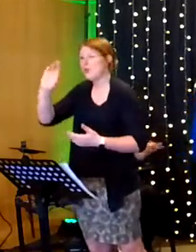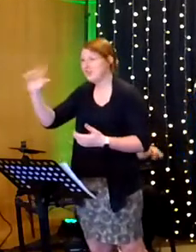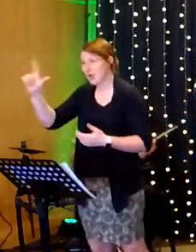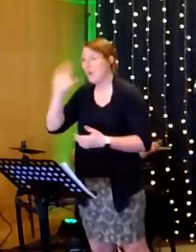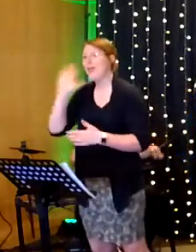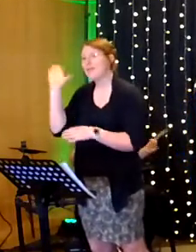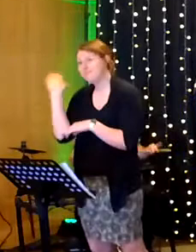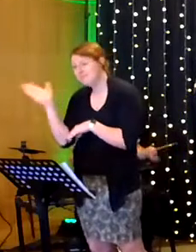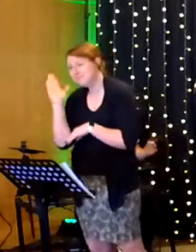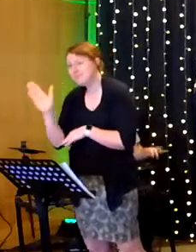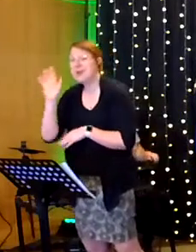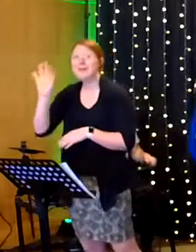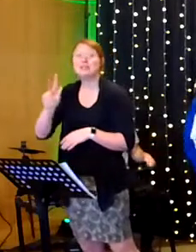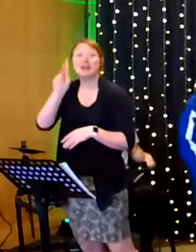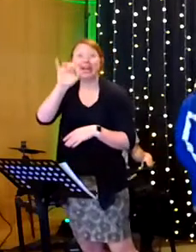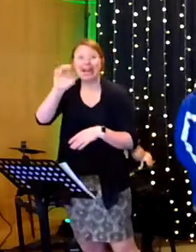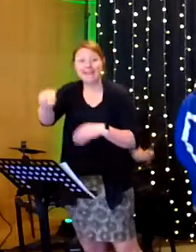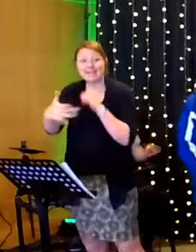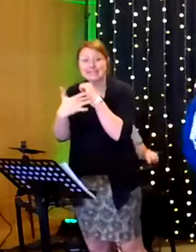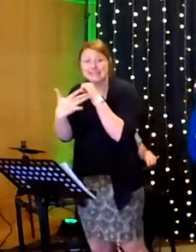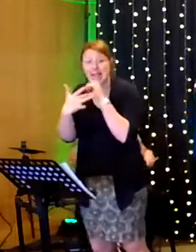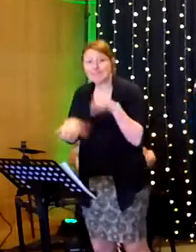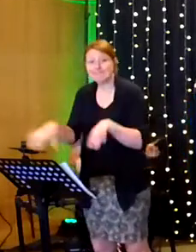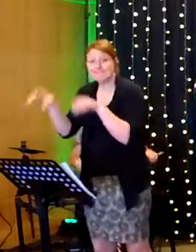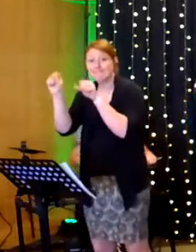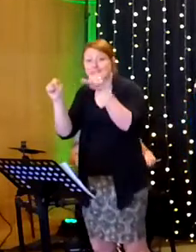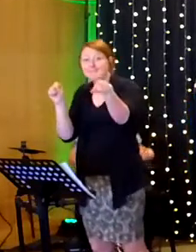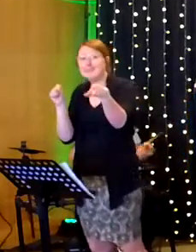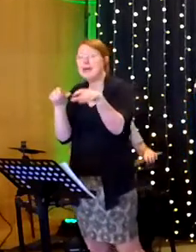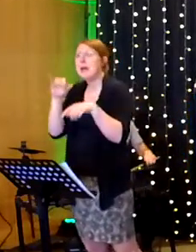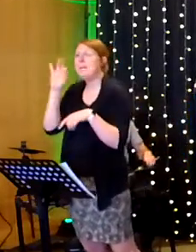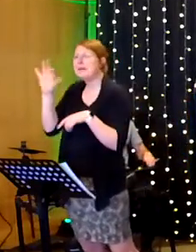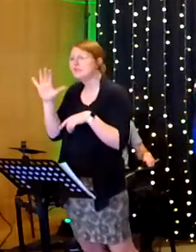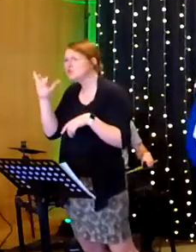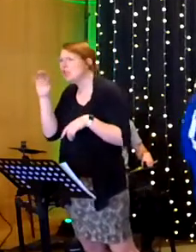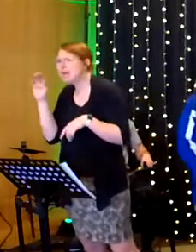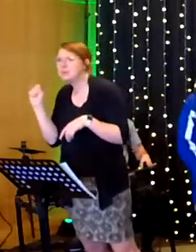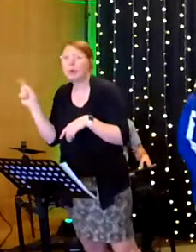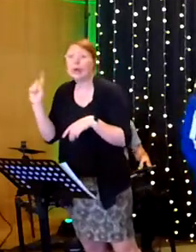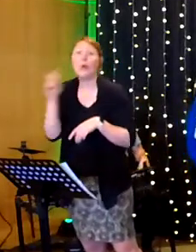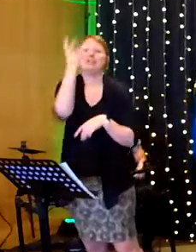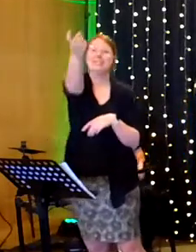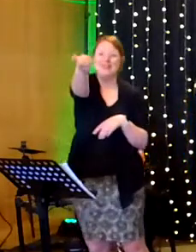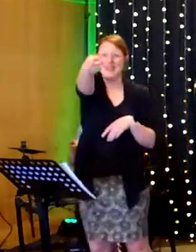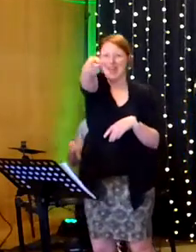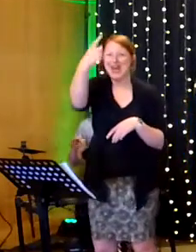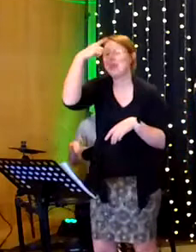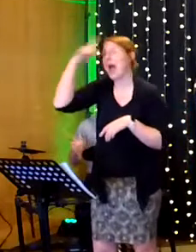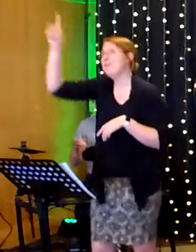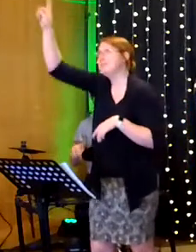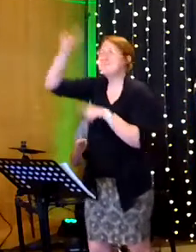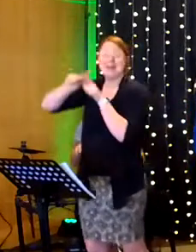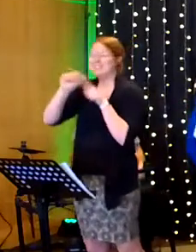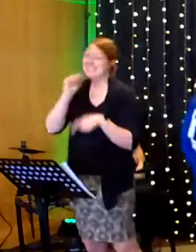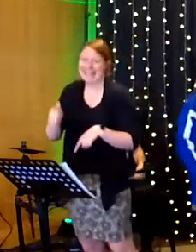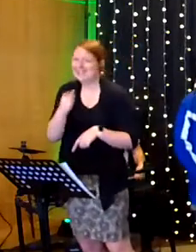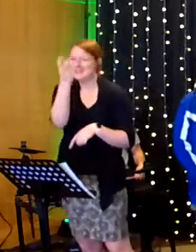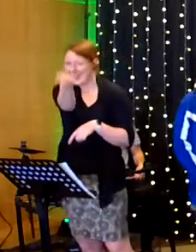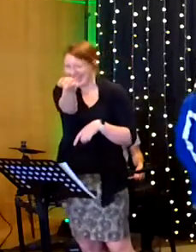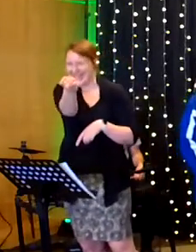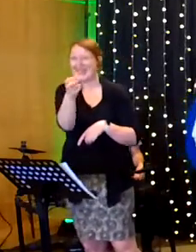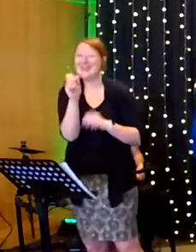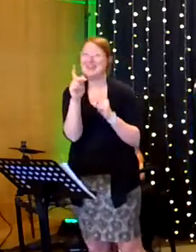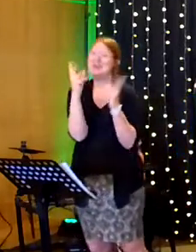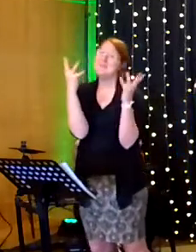magic happen with his team over there on the tech board. Pastor James, I think, is, oh, there he is. I was going to say he's upstairs, but he's right there. Oh,